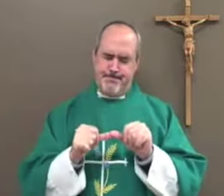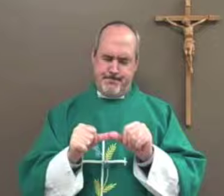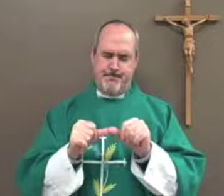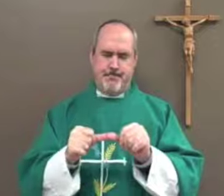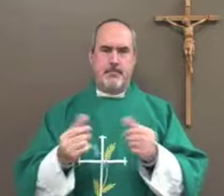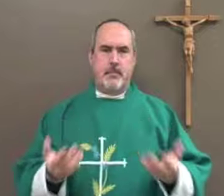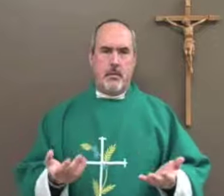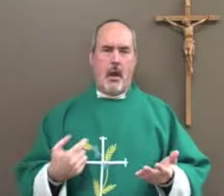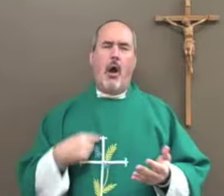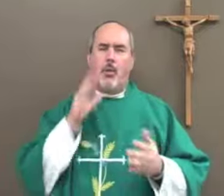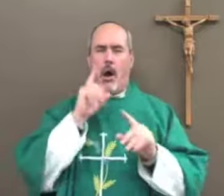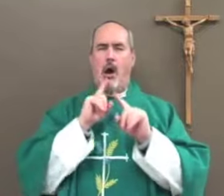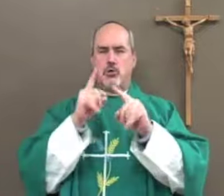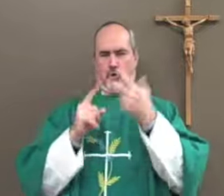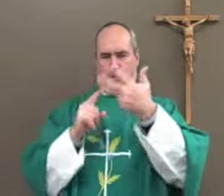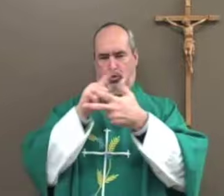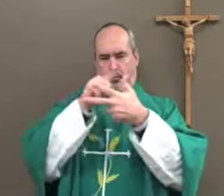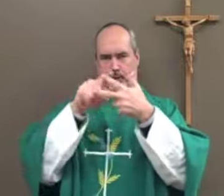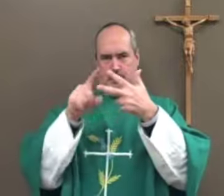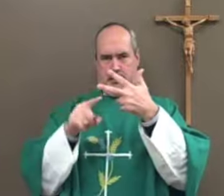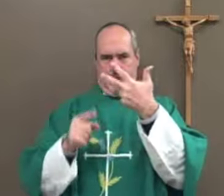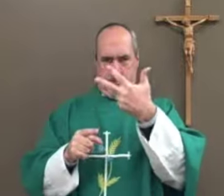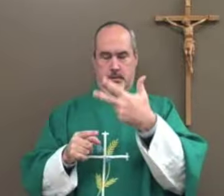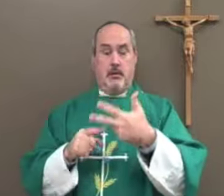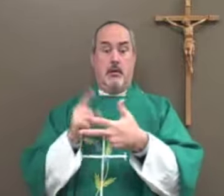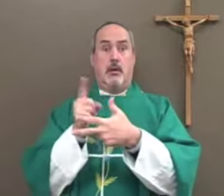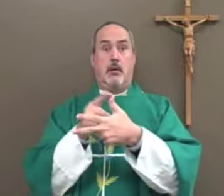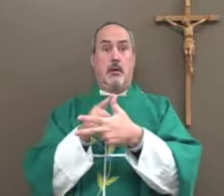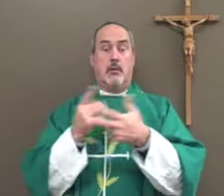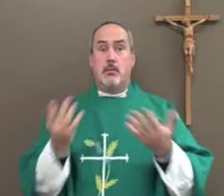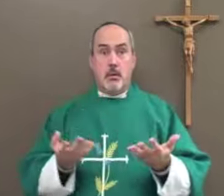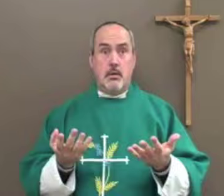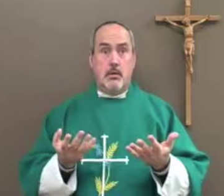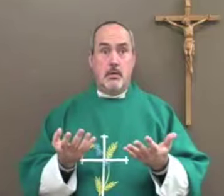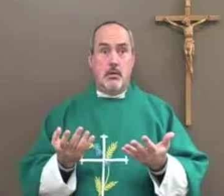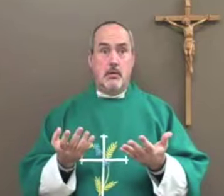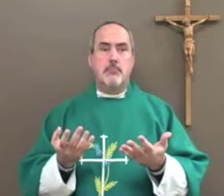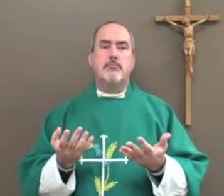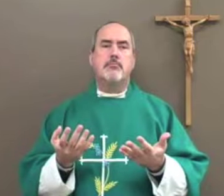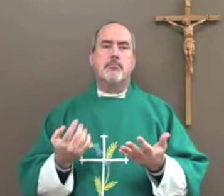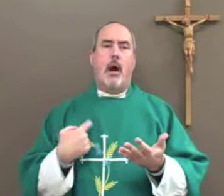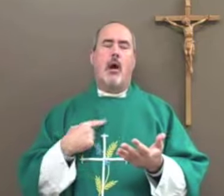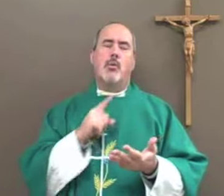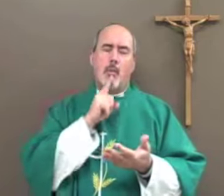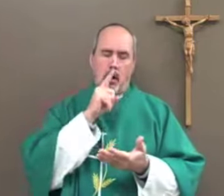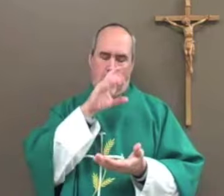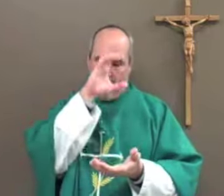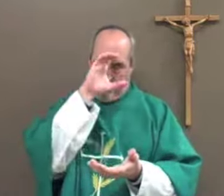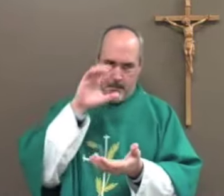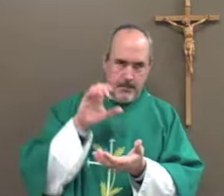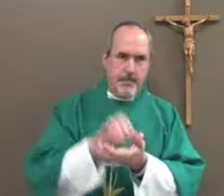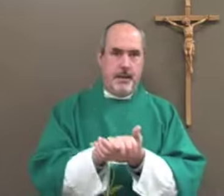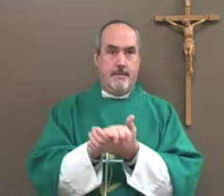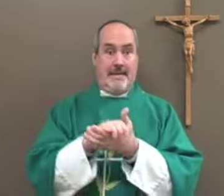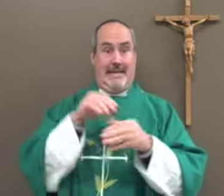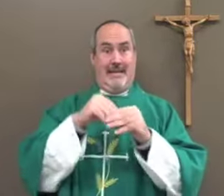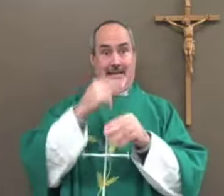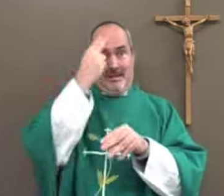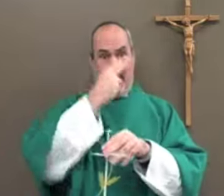And it challenged my faith, and it was hard for me. But I did 3 things. First of all, I